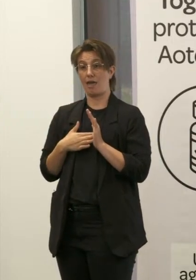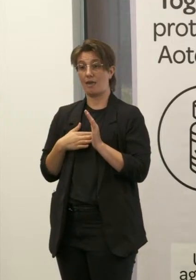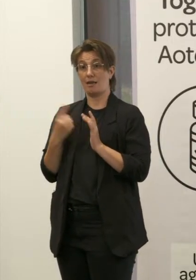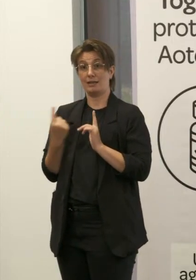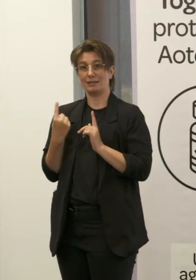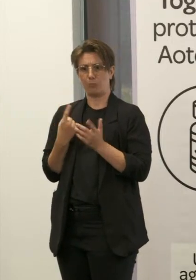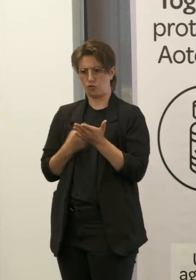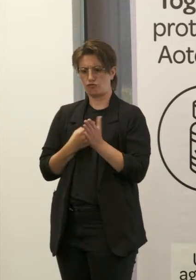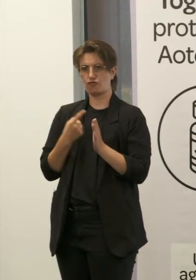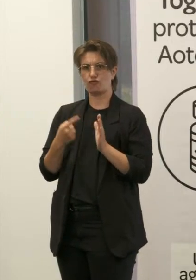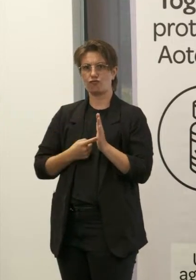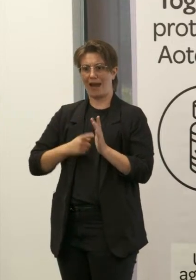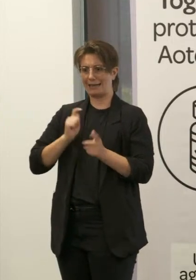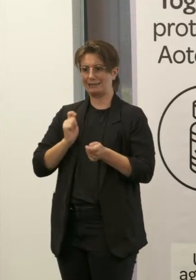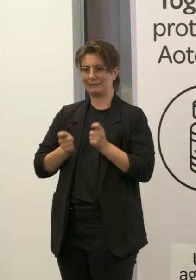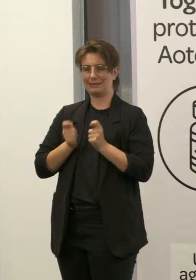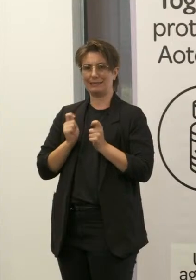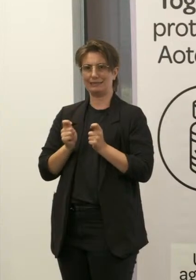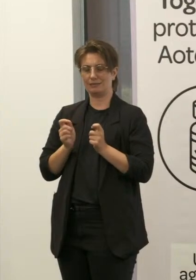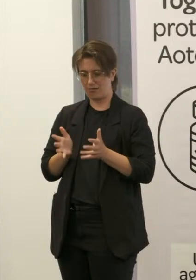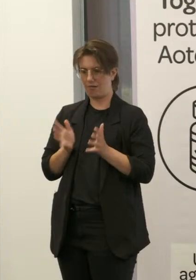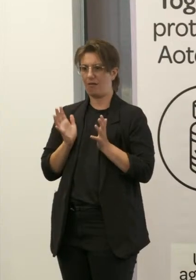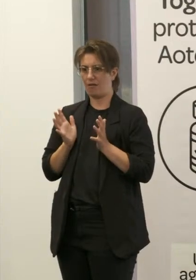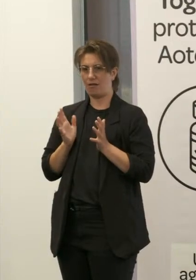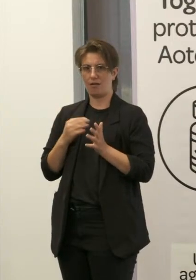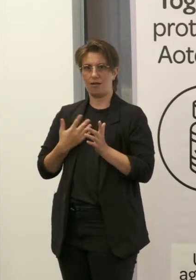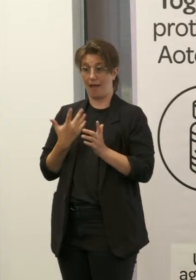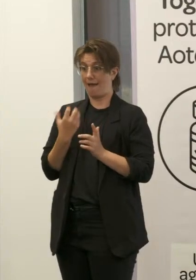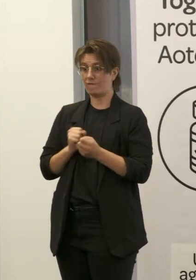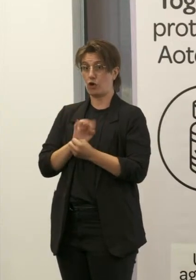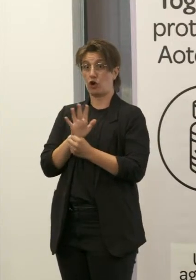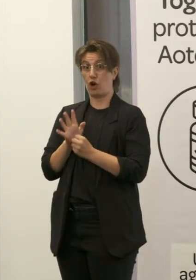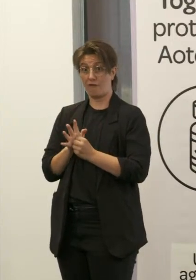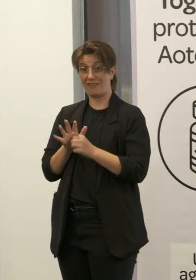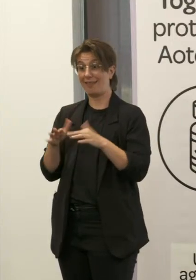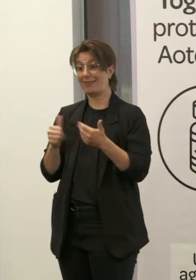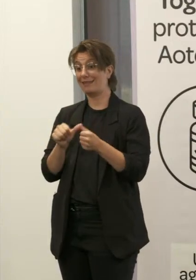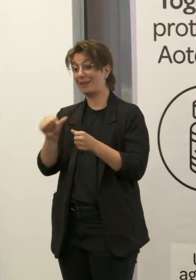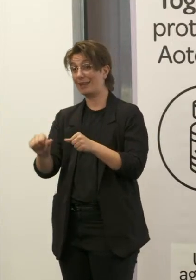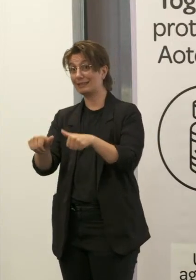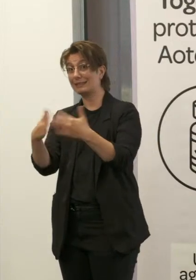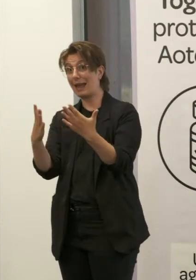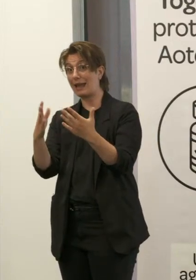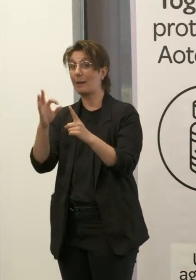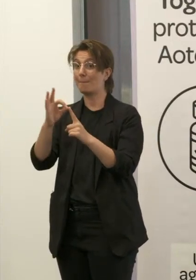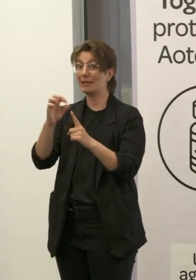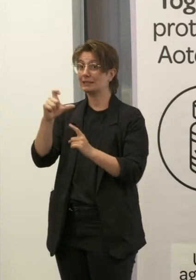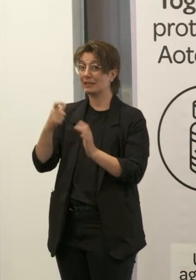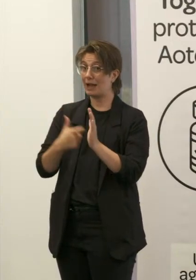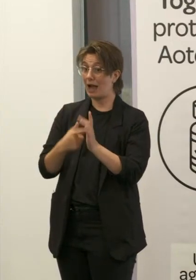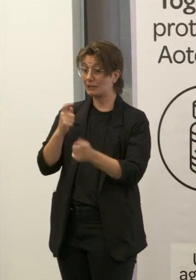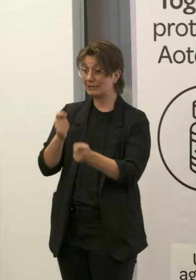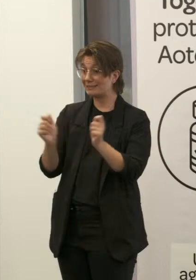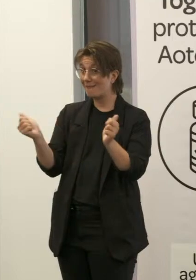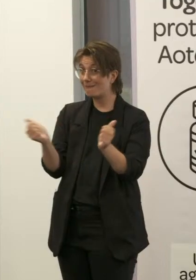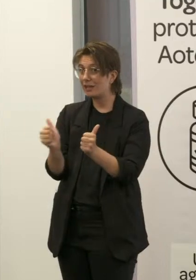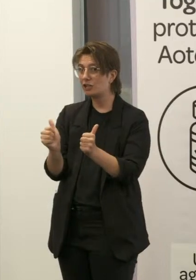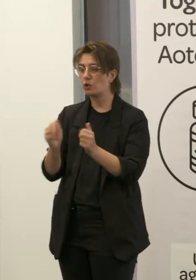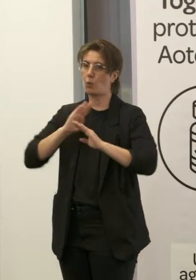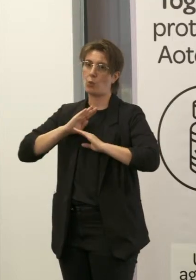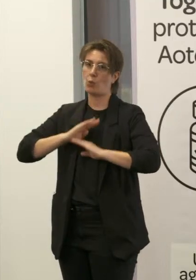But as case numbers increase, rapid antigen tests will start to play a role in helping us diagnose and identify